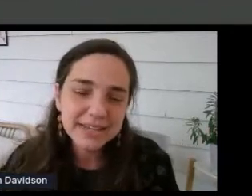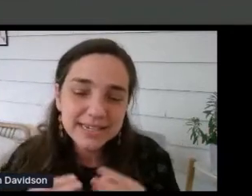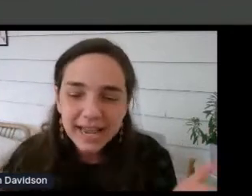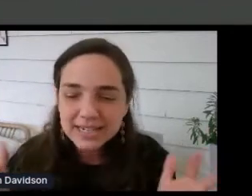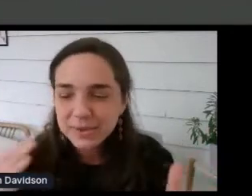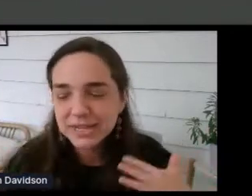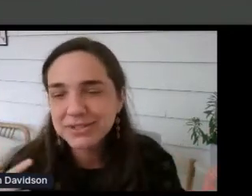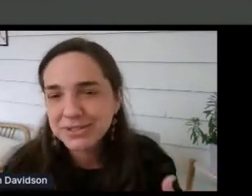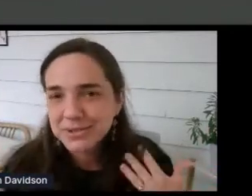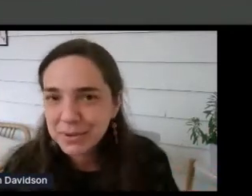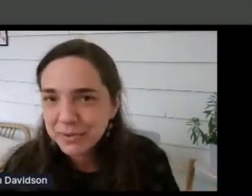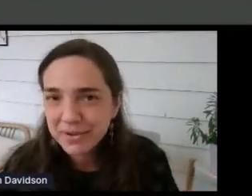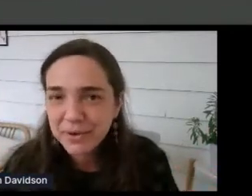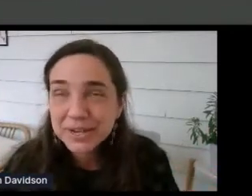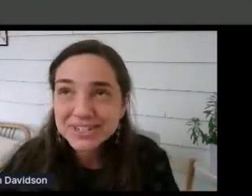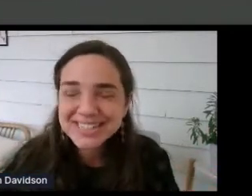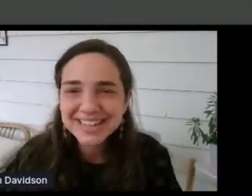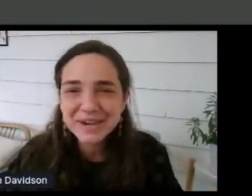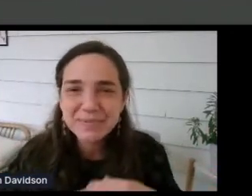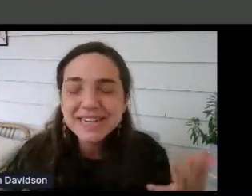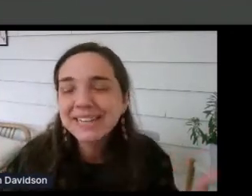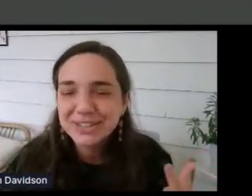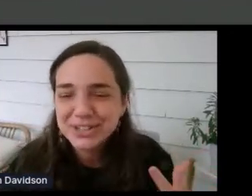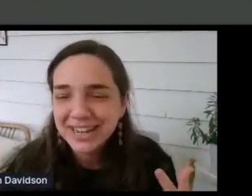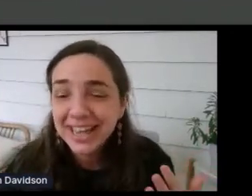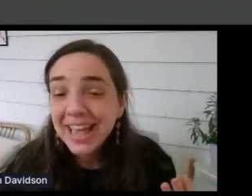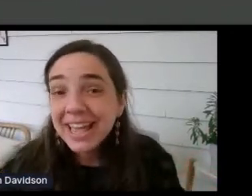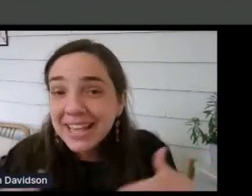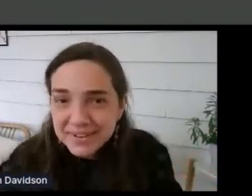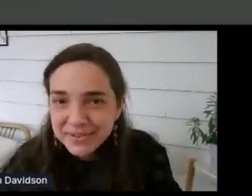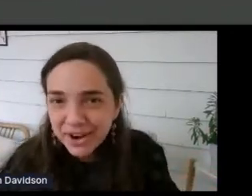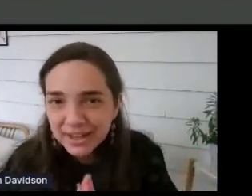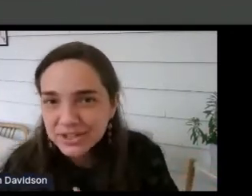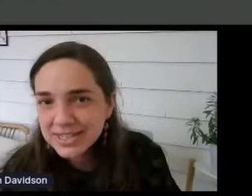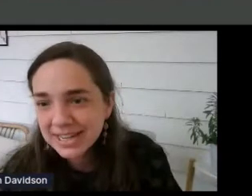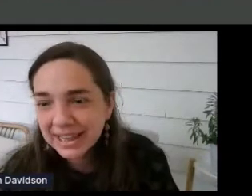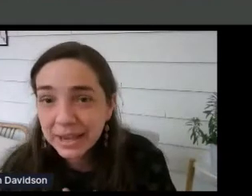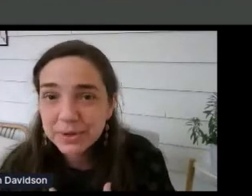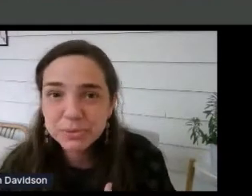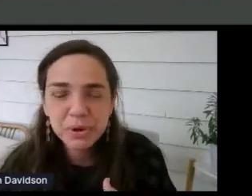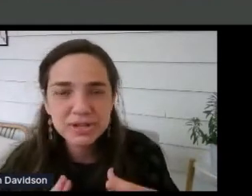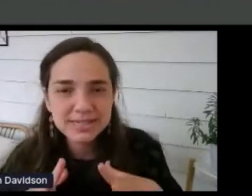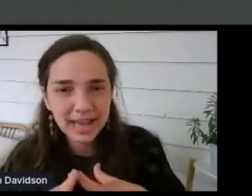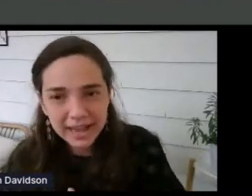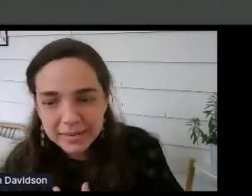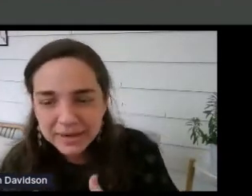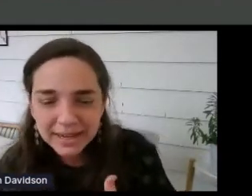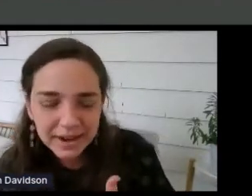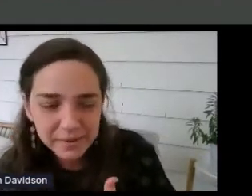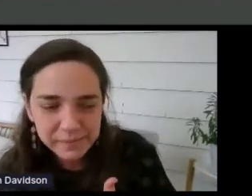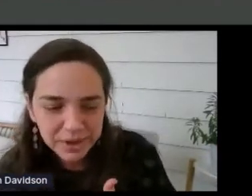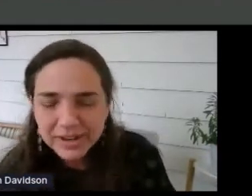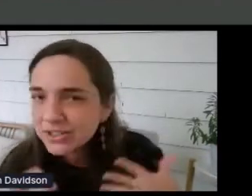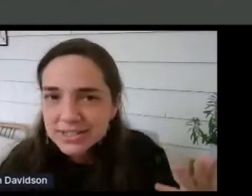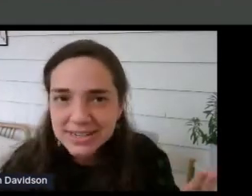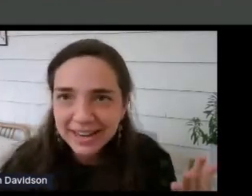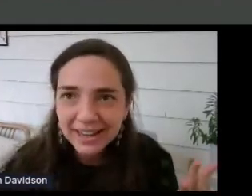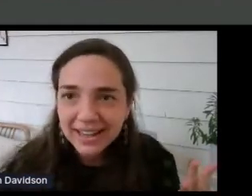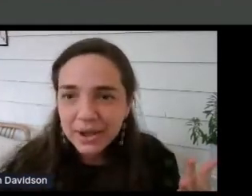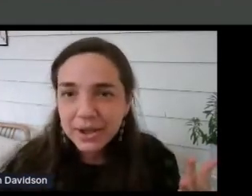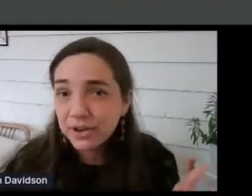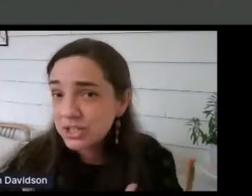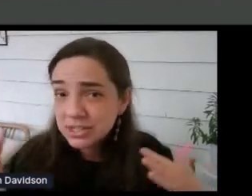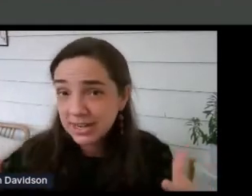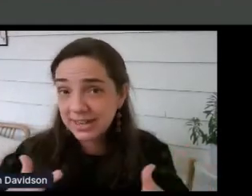And today I just want to introduce you to a couple of questions that I think are particularly interesting, even if you're not interested in language per se, but are